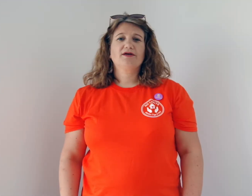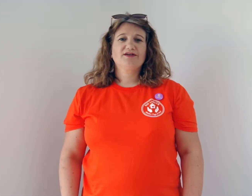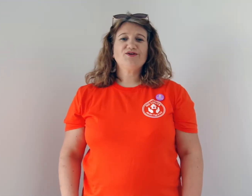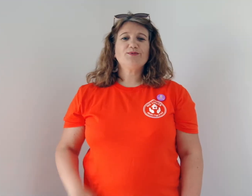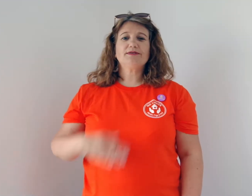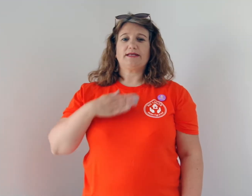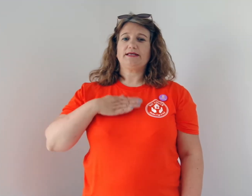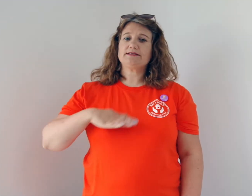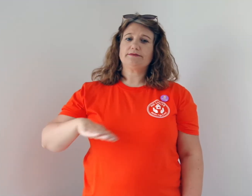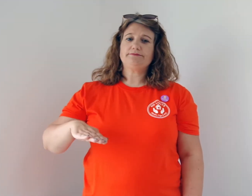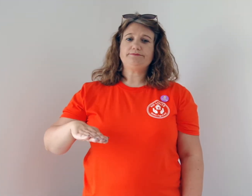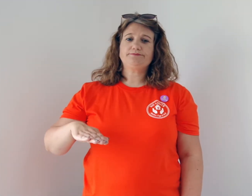You will need